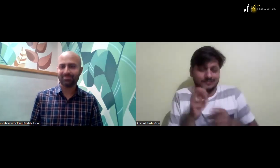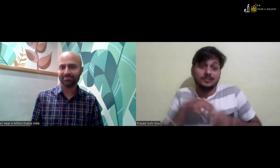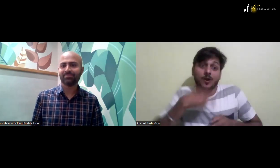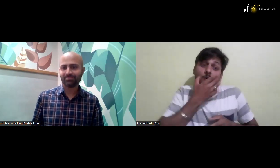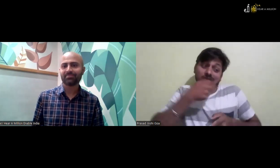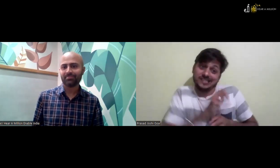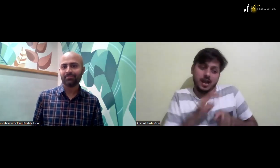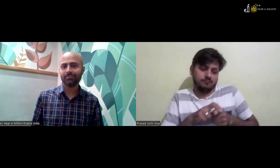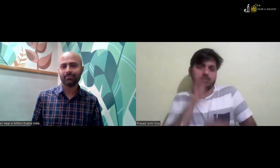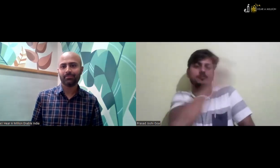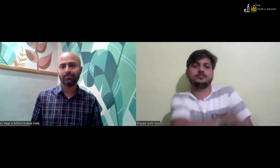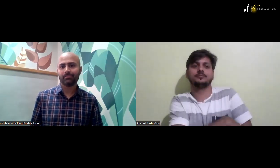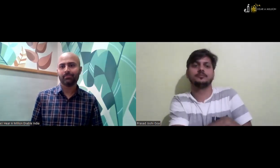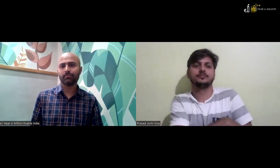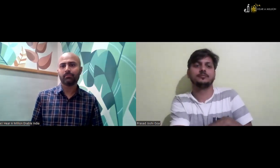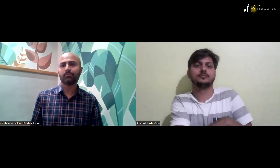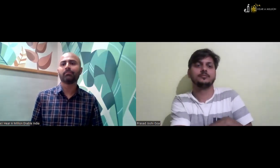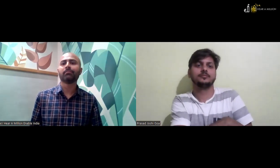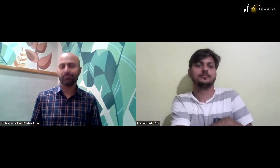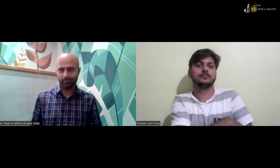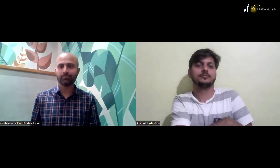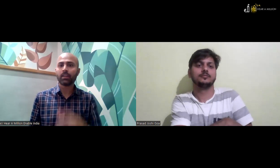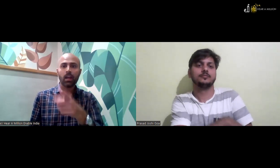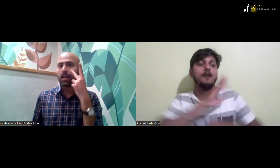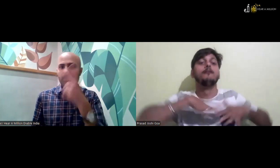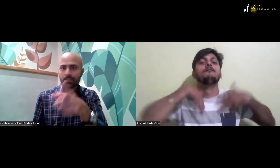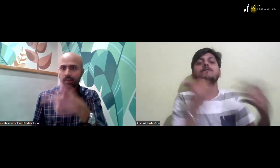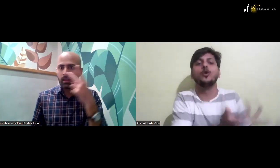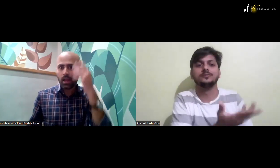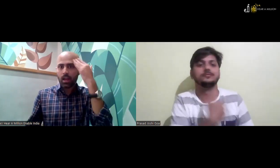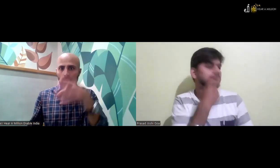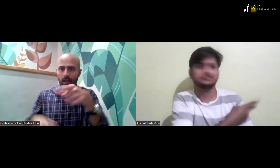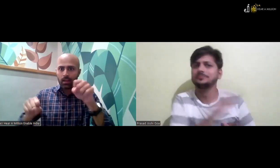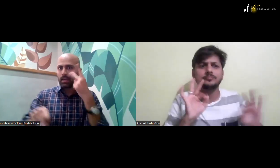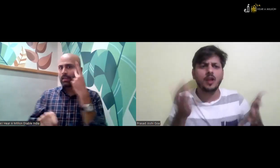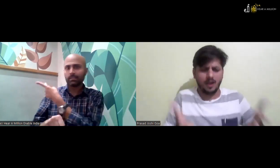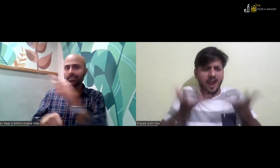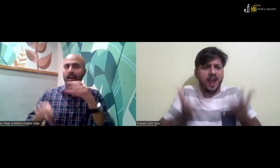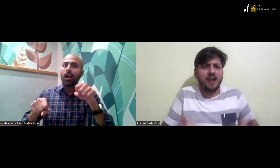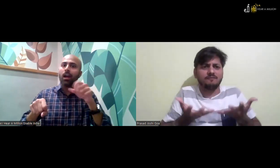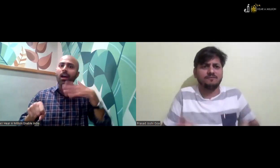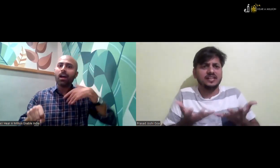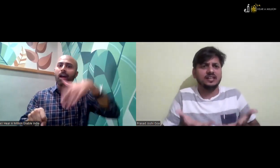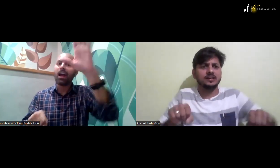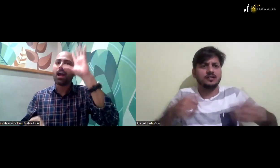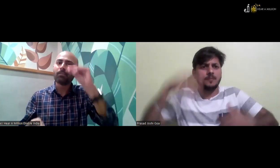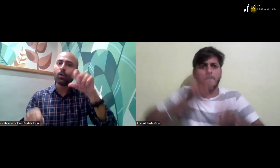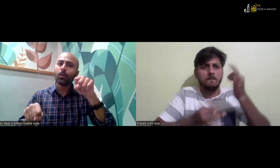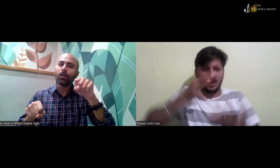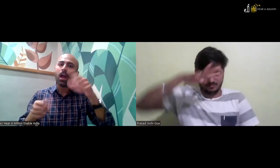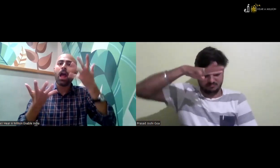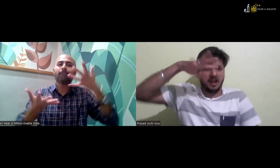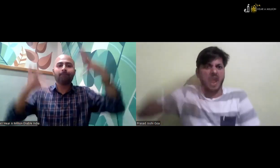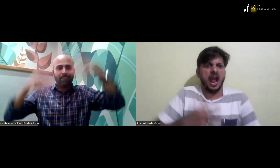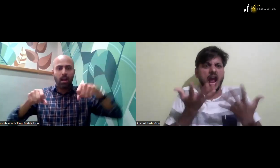be kidnapping her. So she tried to jump from the bike, and that's how she fall away.